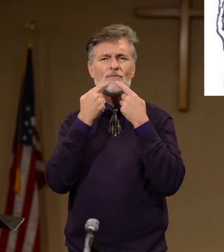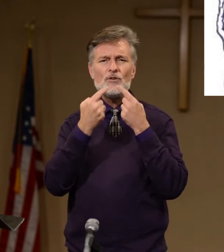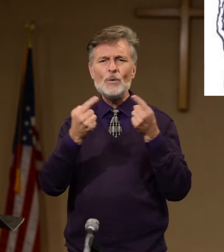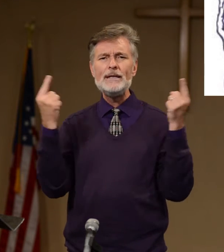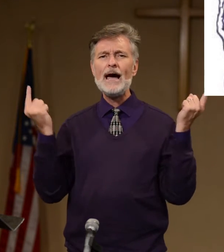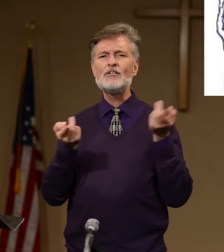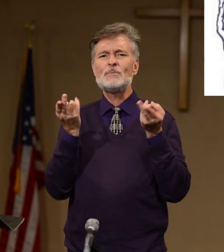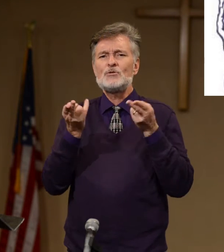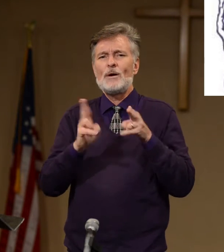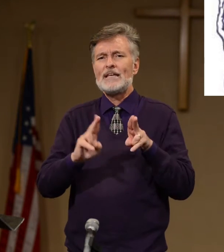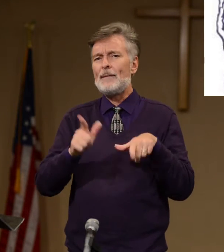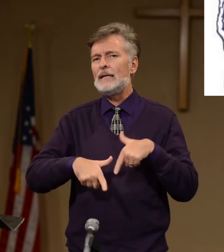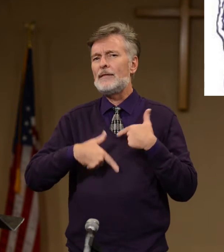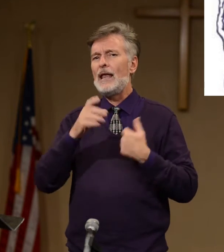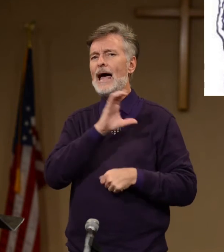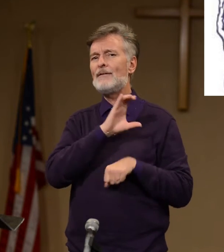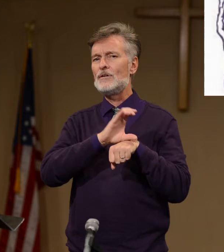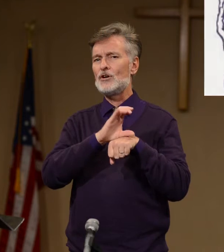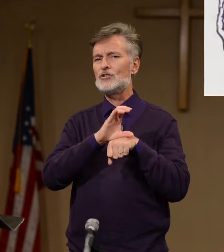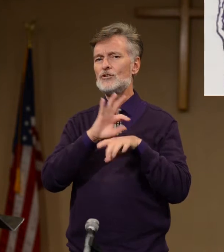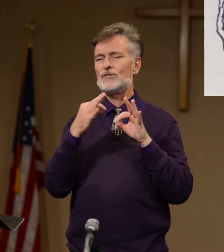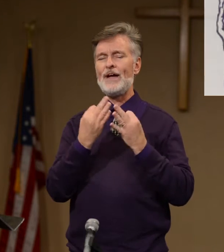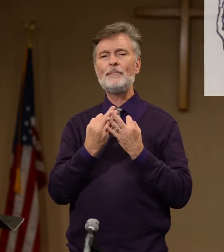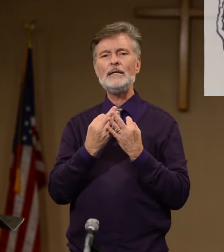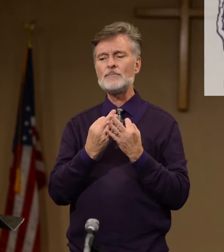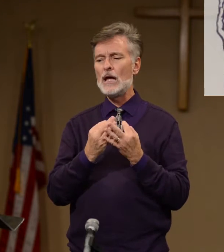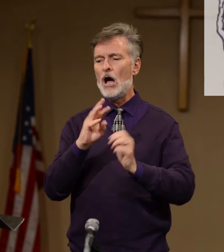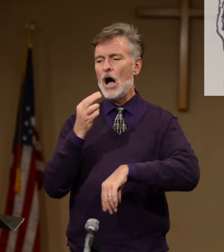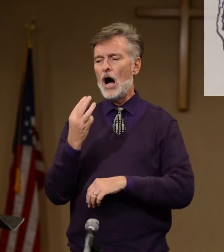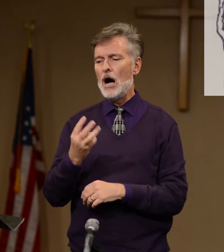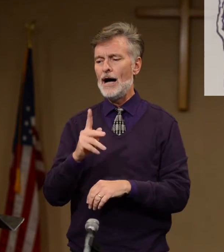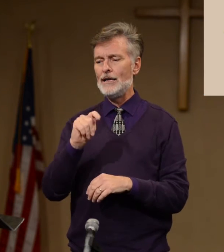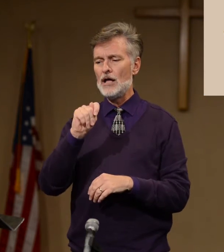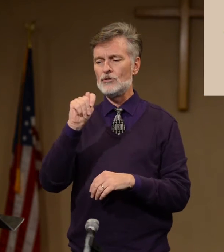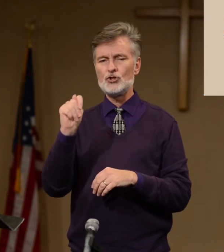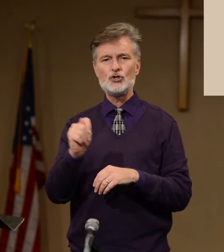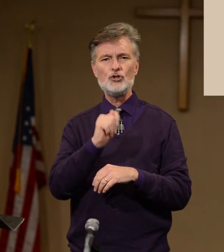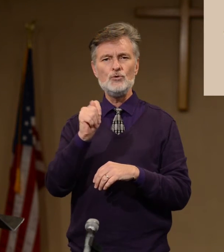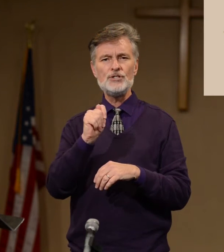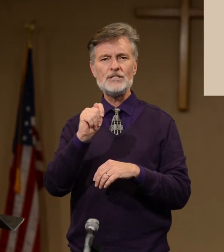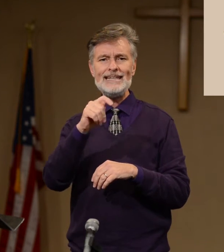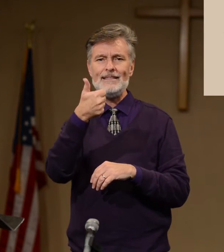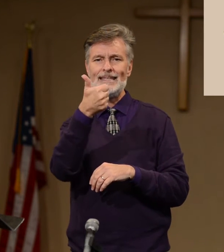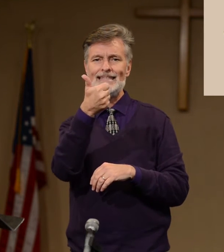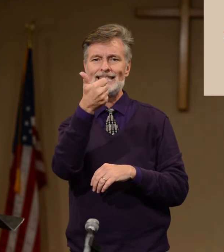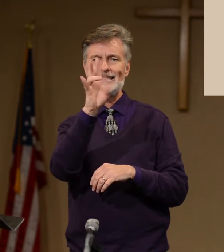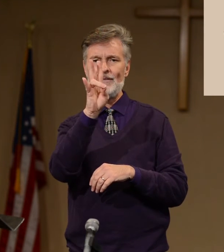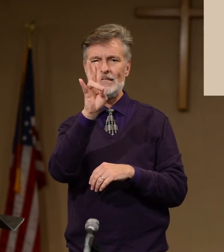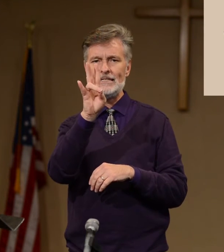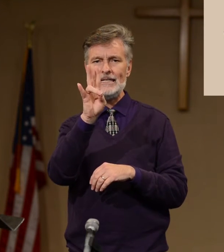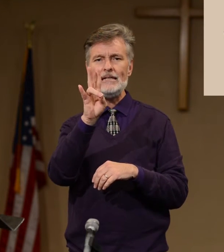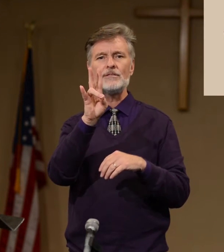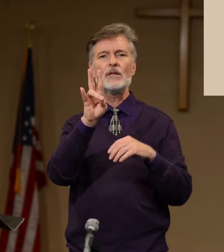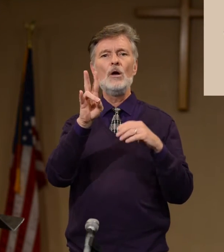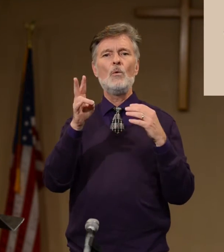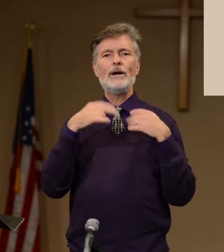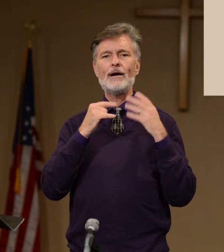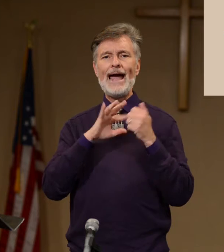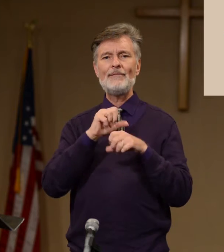few announcements of what's happening in the life of our church family. On Tuesday the 17th, we are having